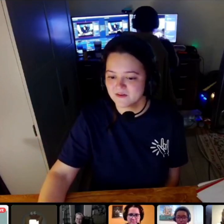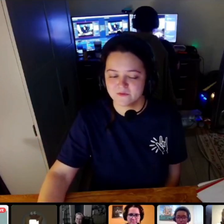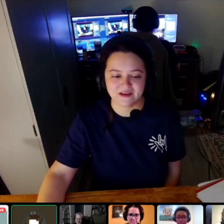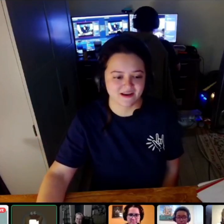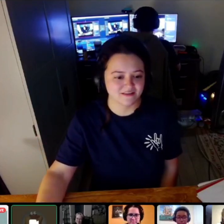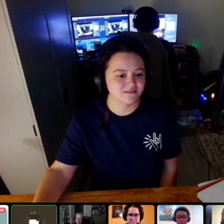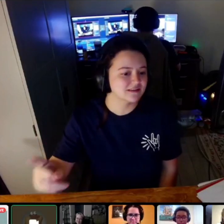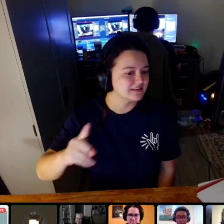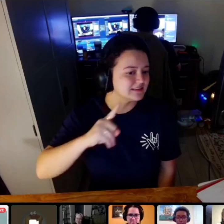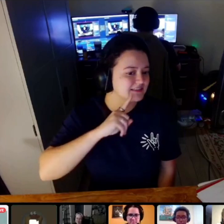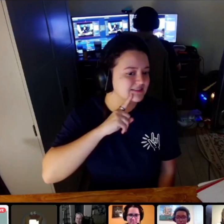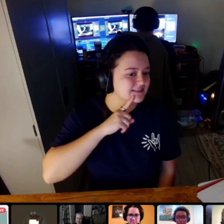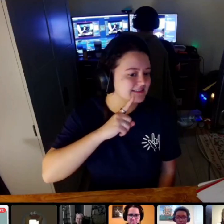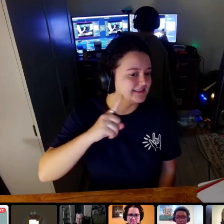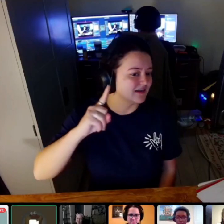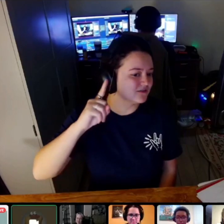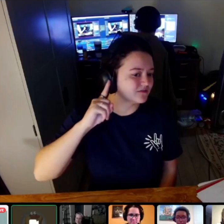We have deaf.